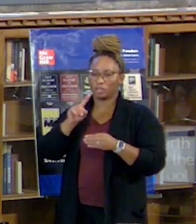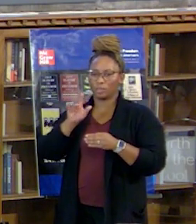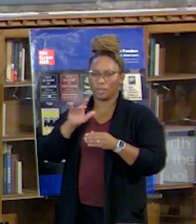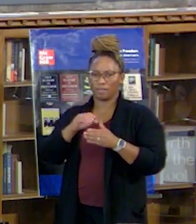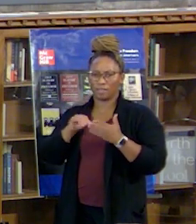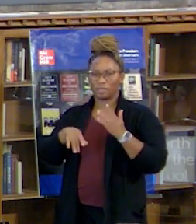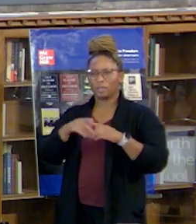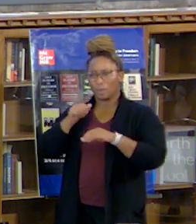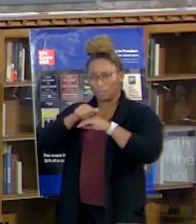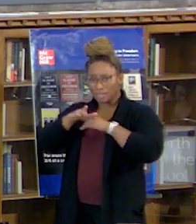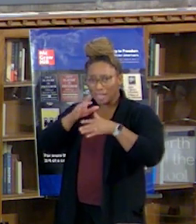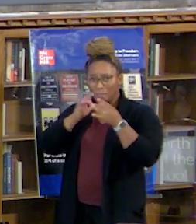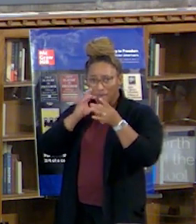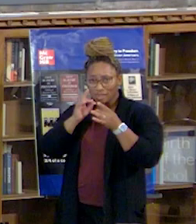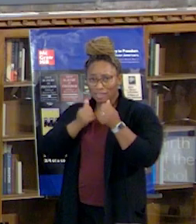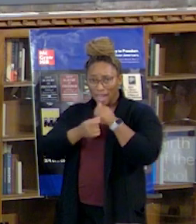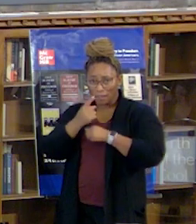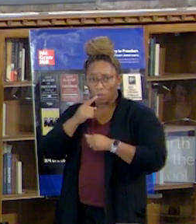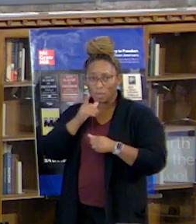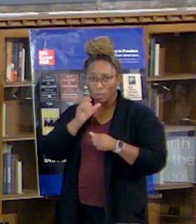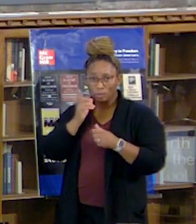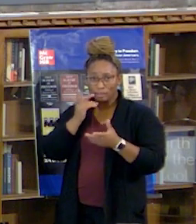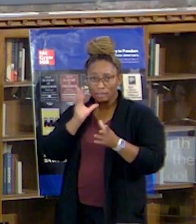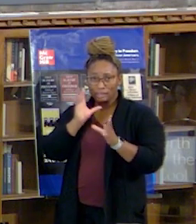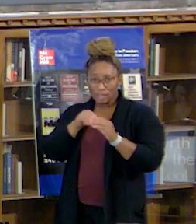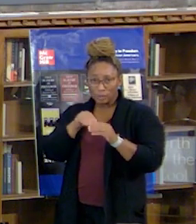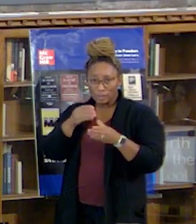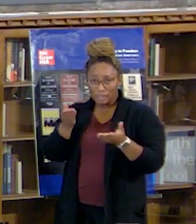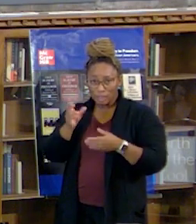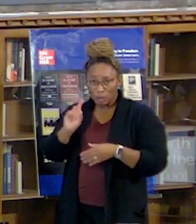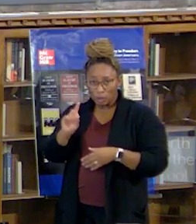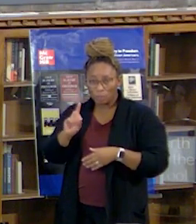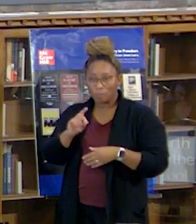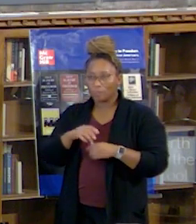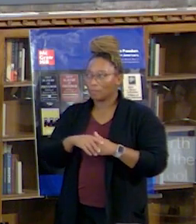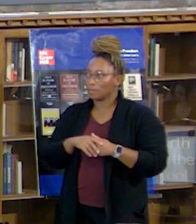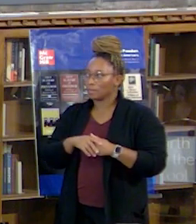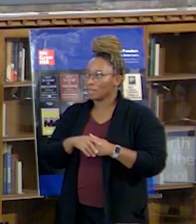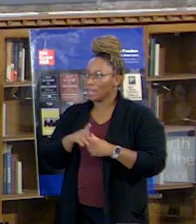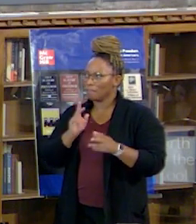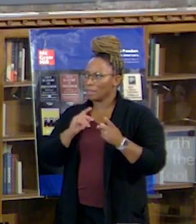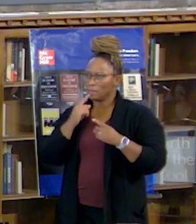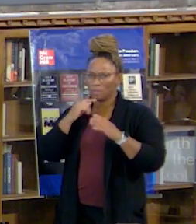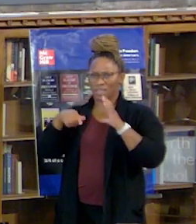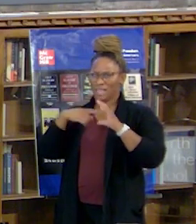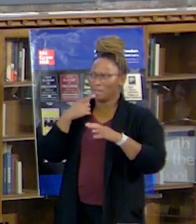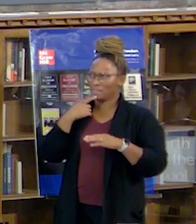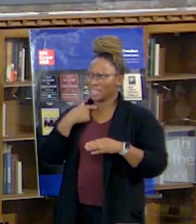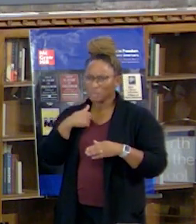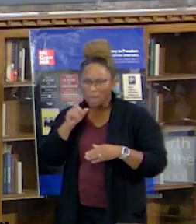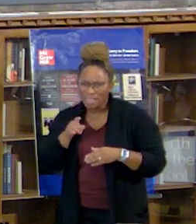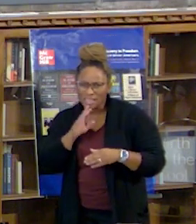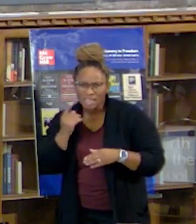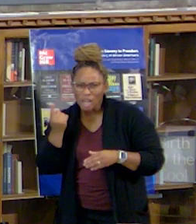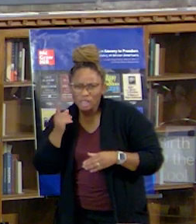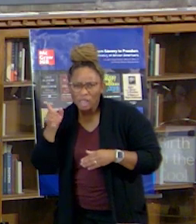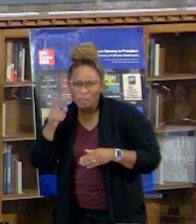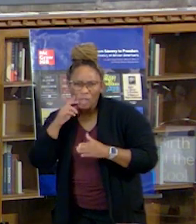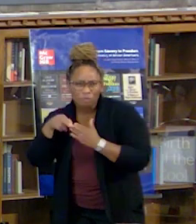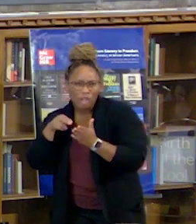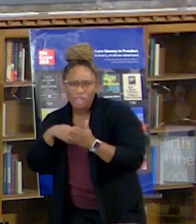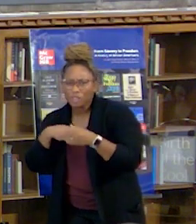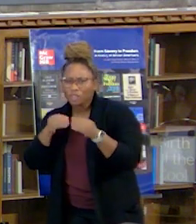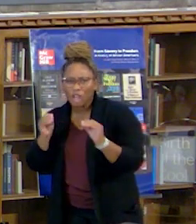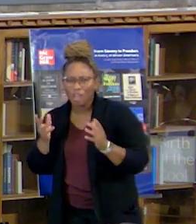sent messaging to everybody who was interested in dorm and it was often funny because folks would send us emails like do I I need to talk to somebody in the